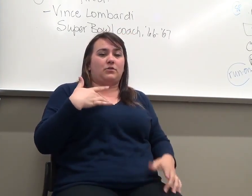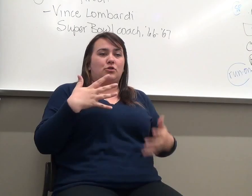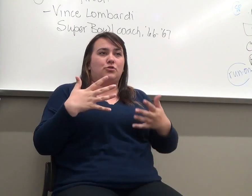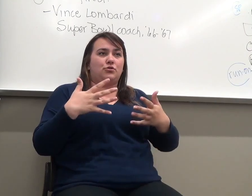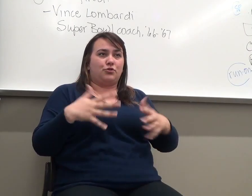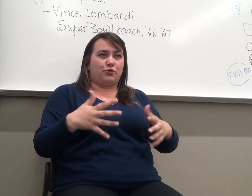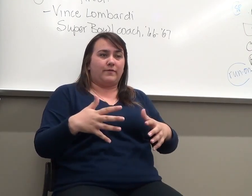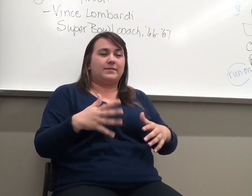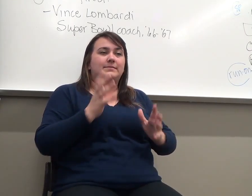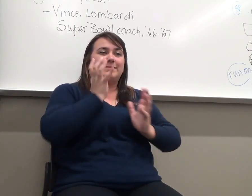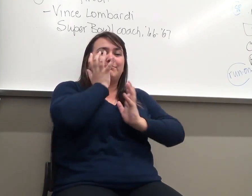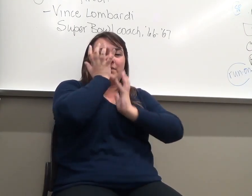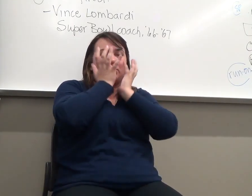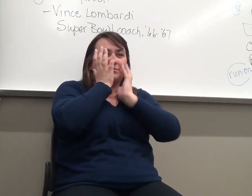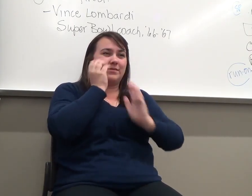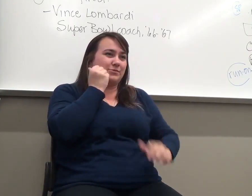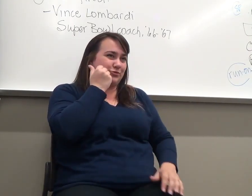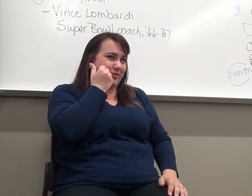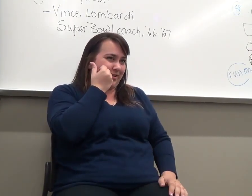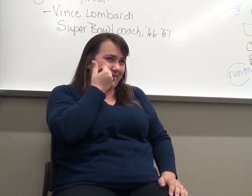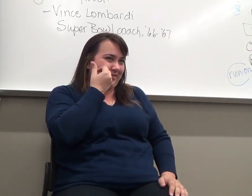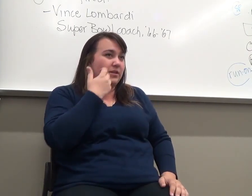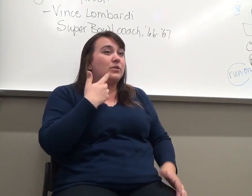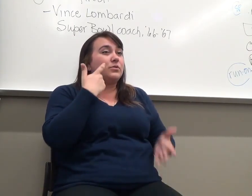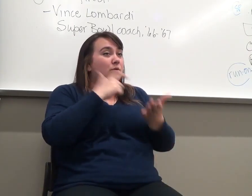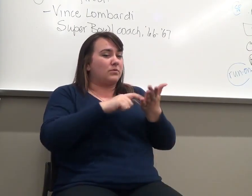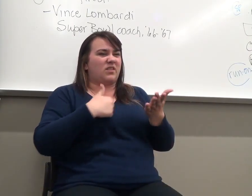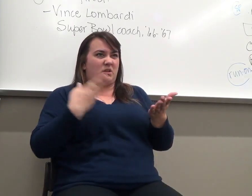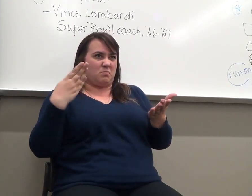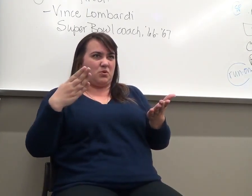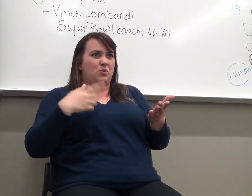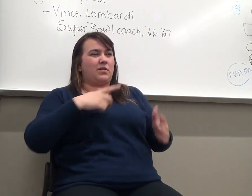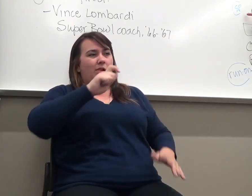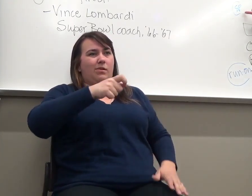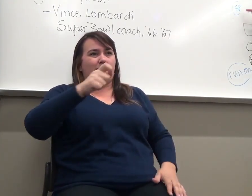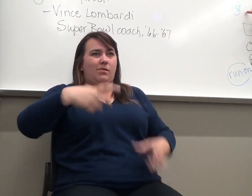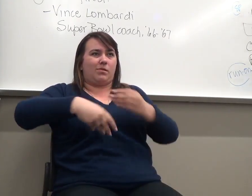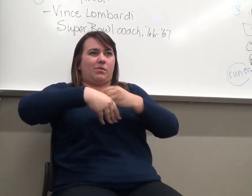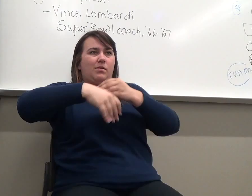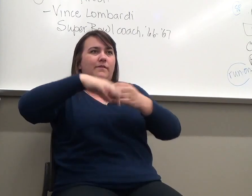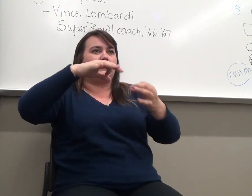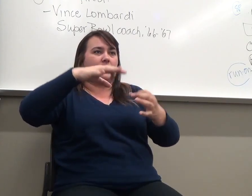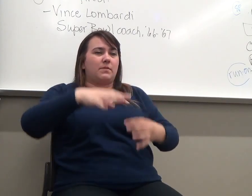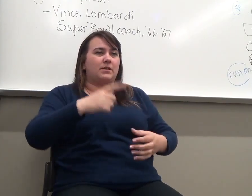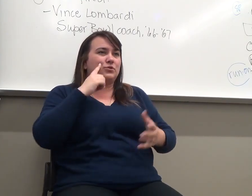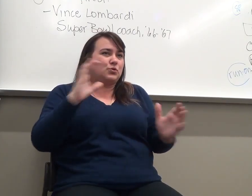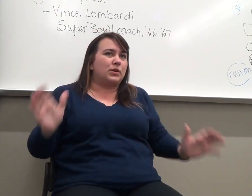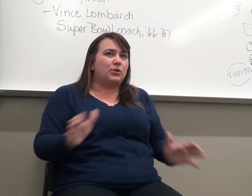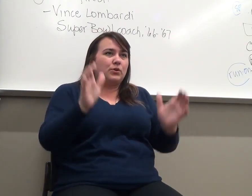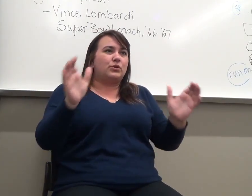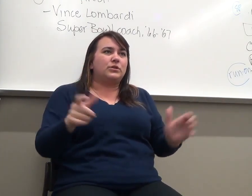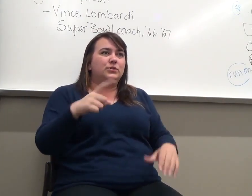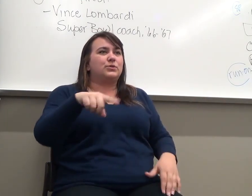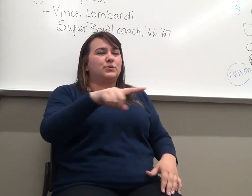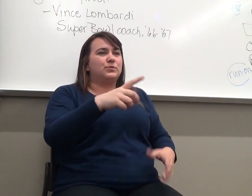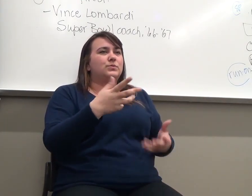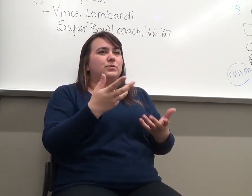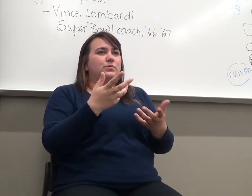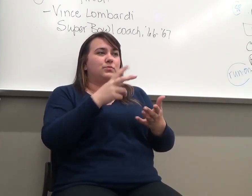shy. And you notice I came along with a blue pen and made, just to kind of encourage you guys about reading